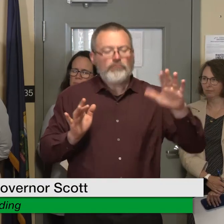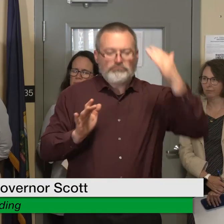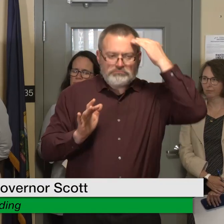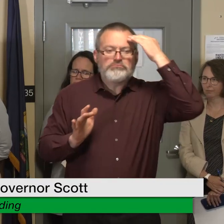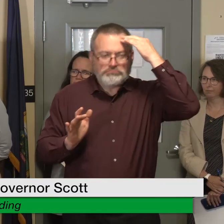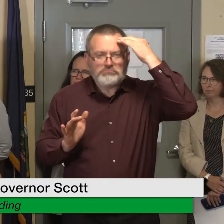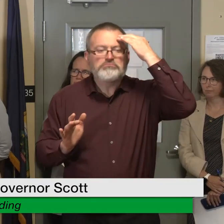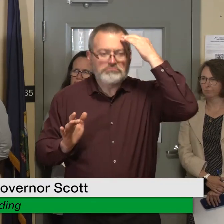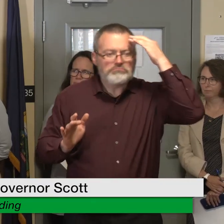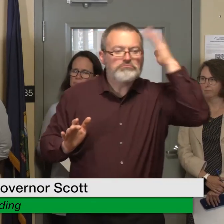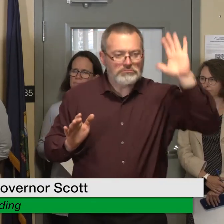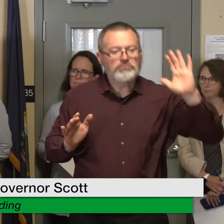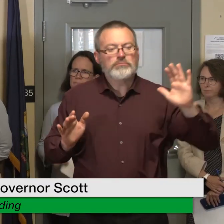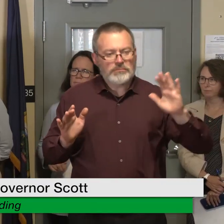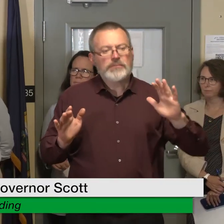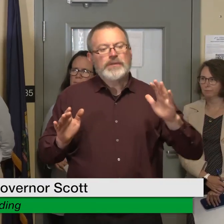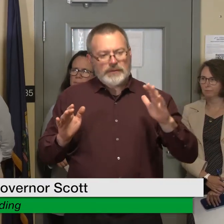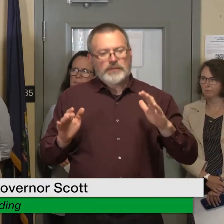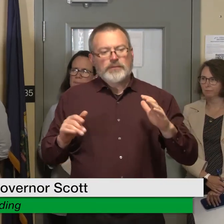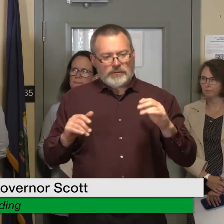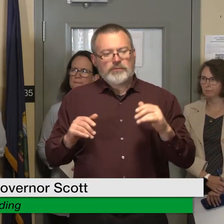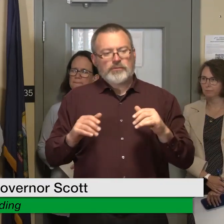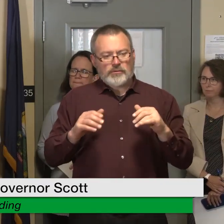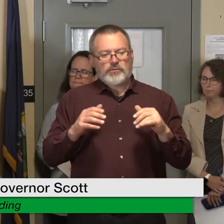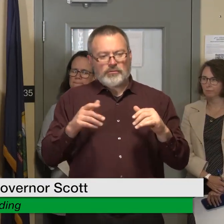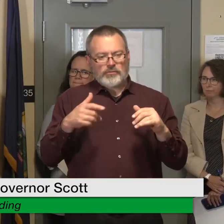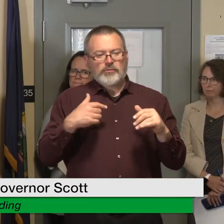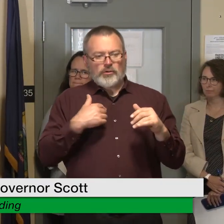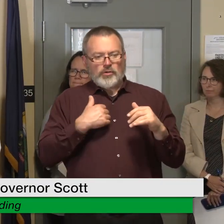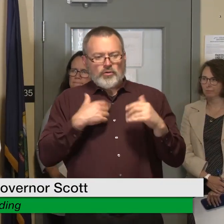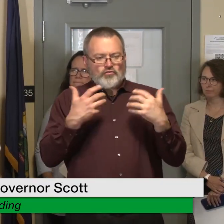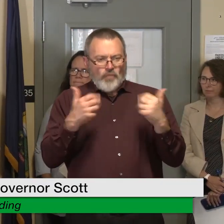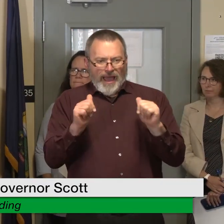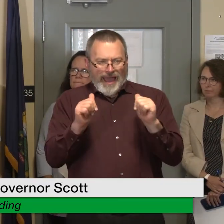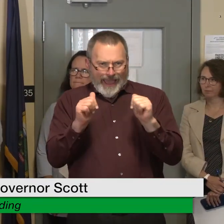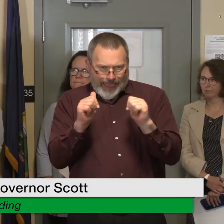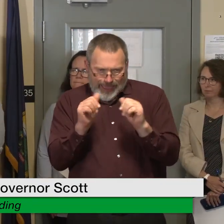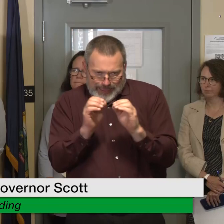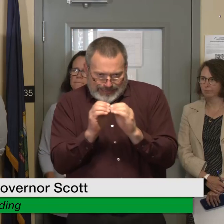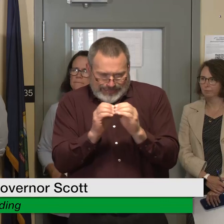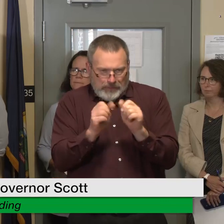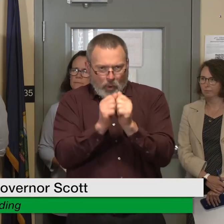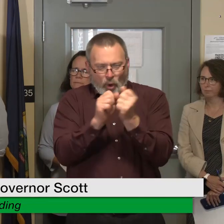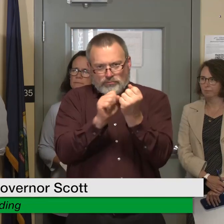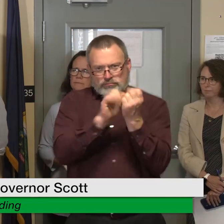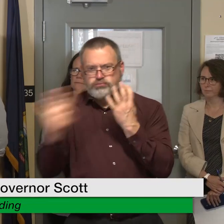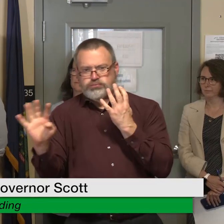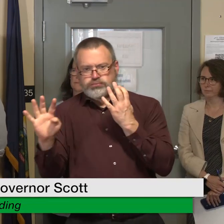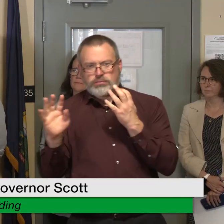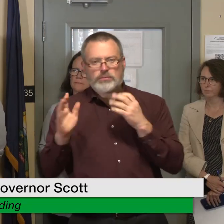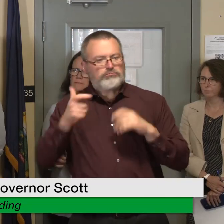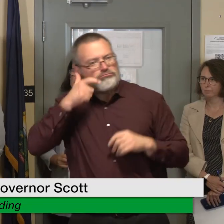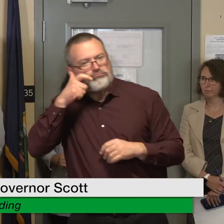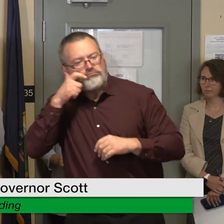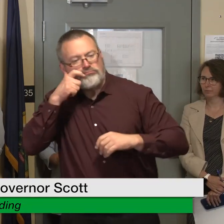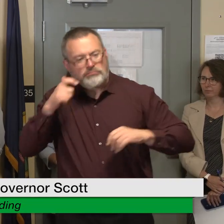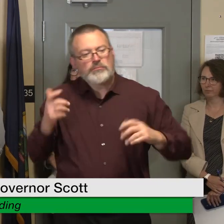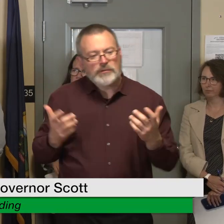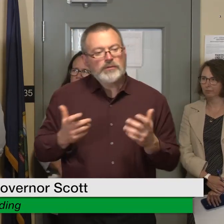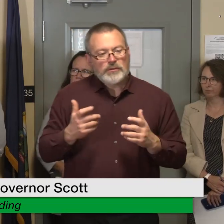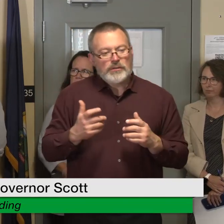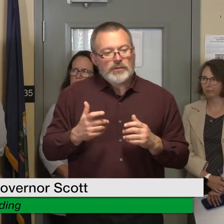utilization, and we're actively working to correct those problems. But as of this morning, there are no backlog calls to